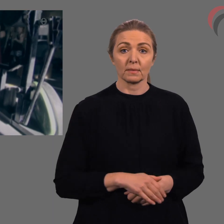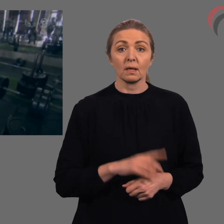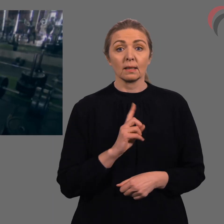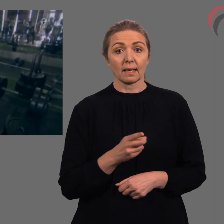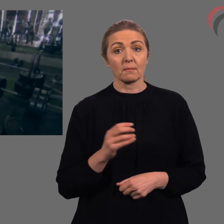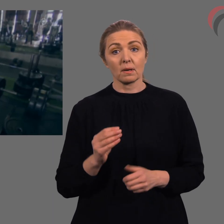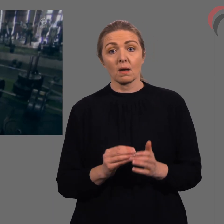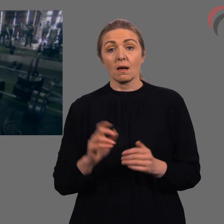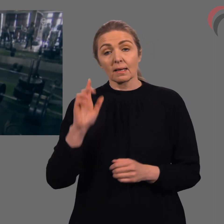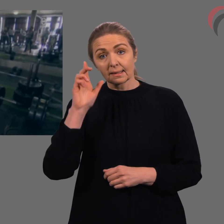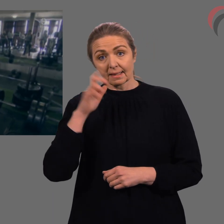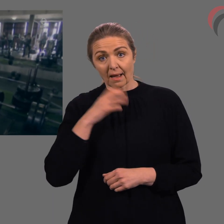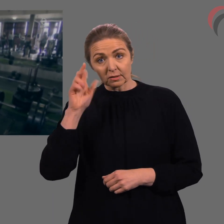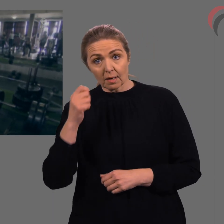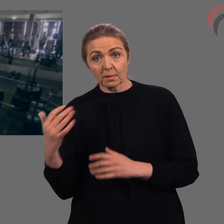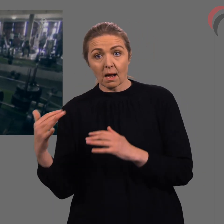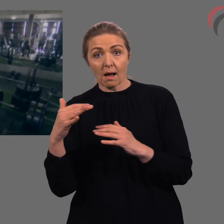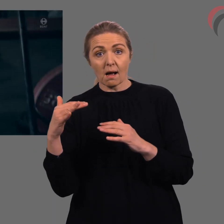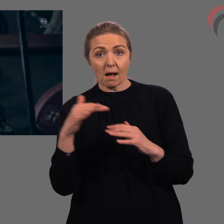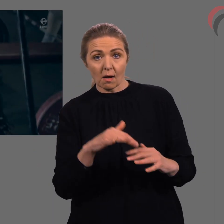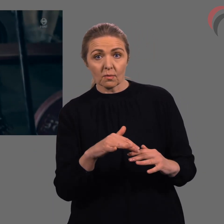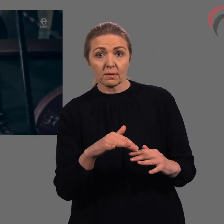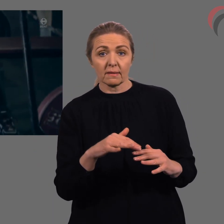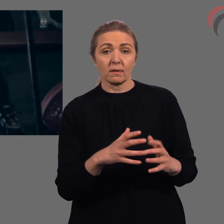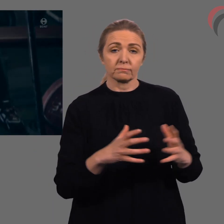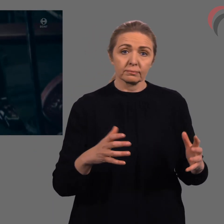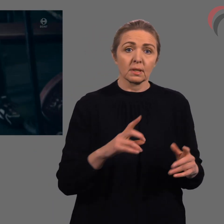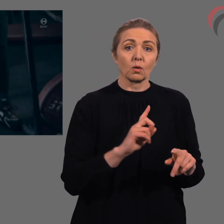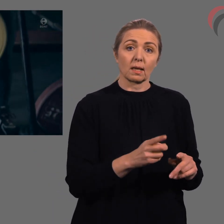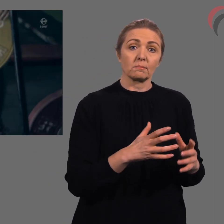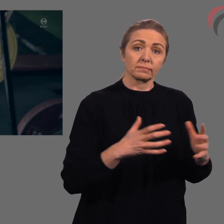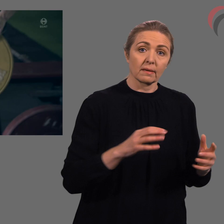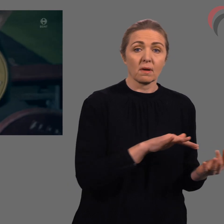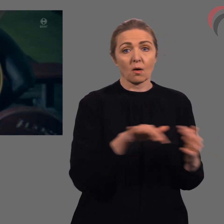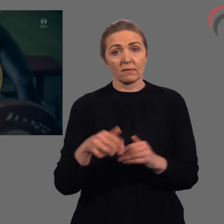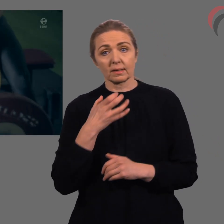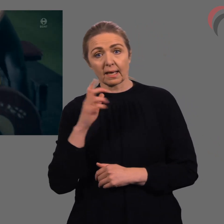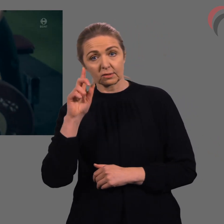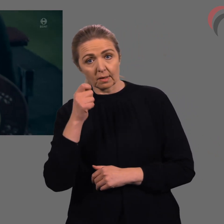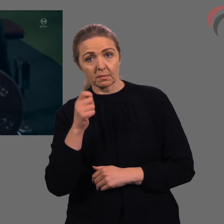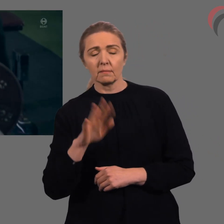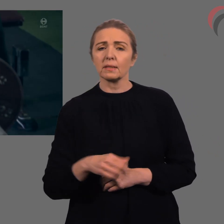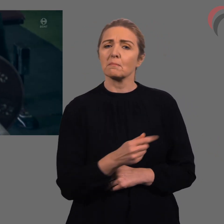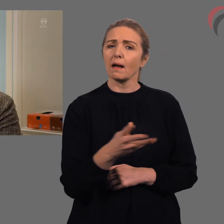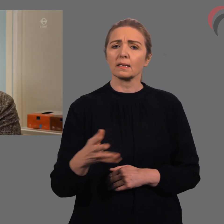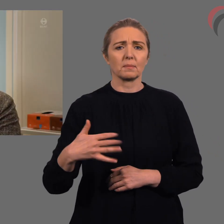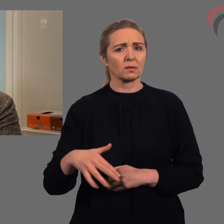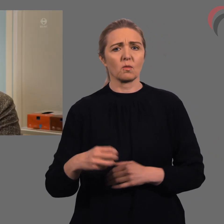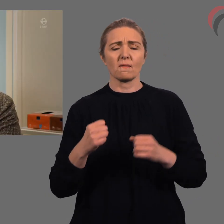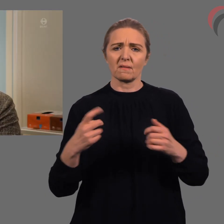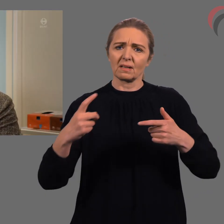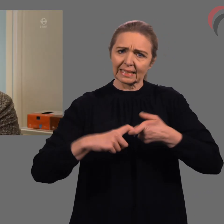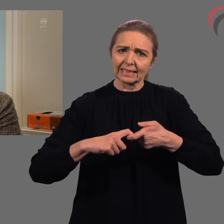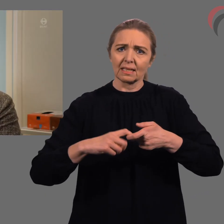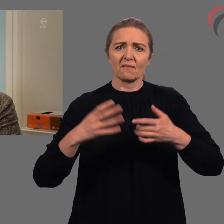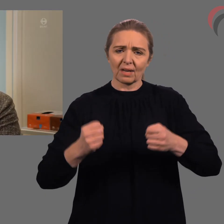Increasing weight increases sleep apnea, but increasing sleep apnea increases weight. And so many people can find themselves trapped in that